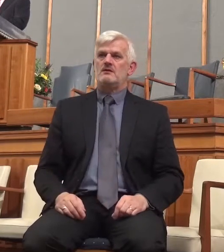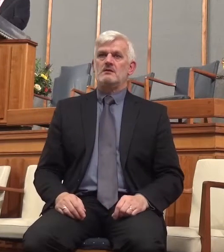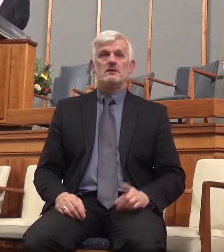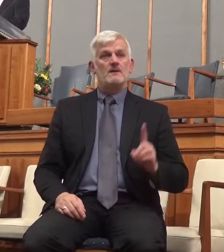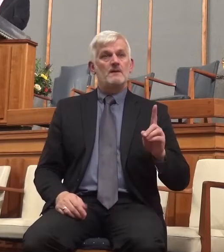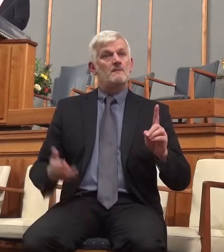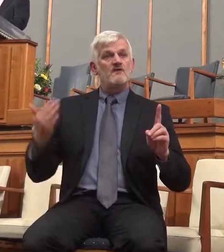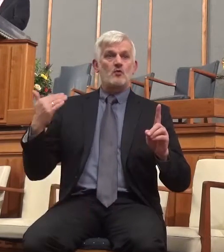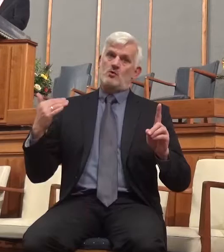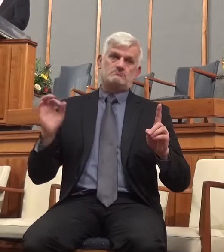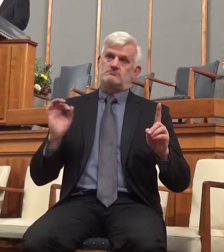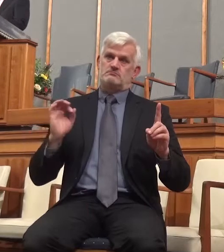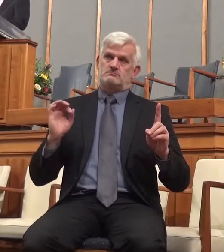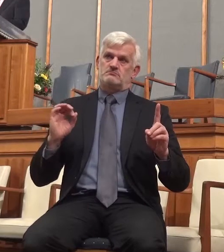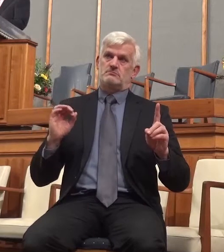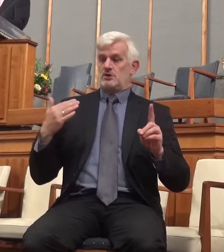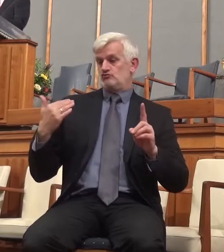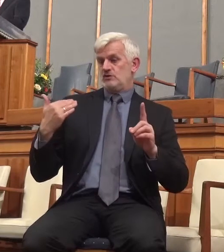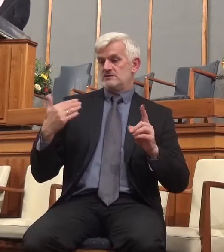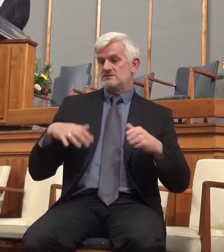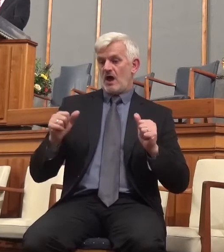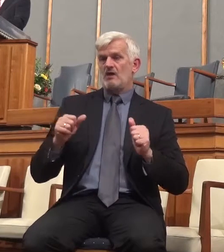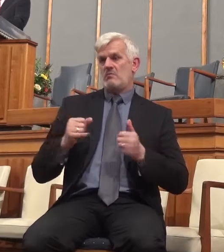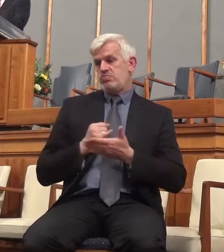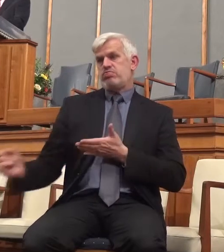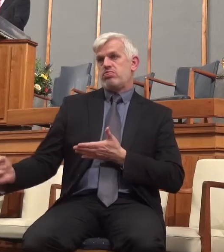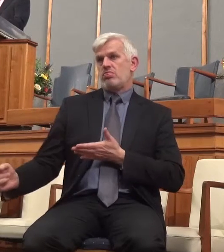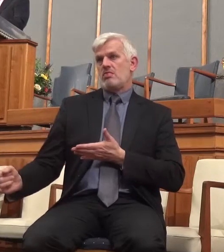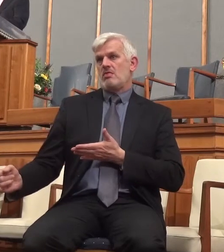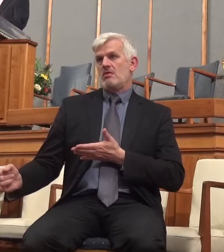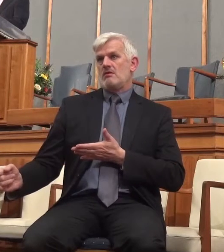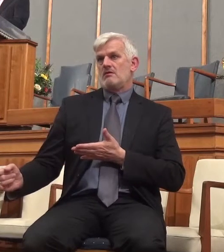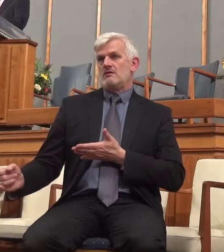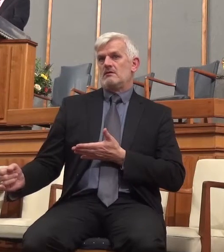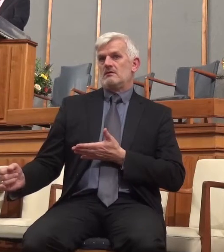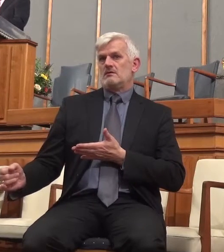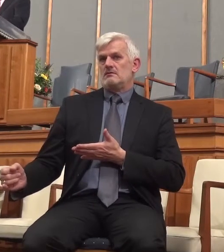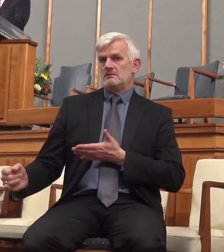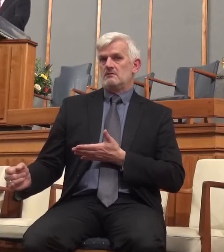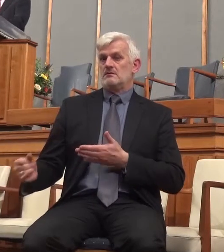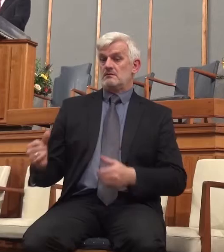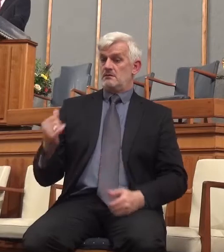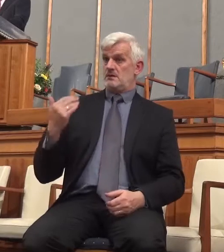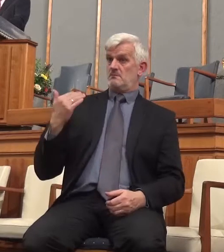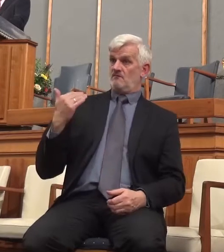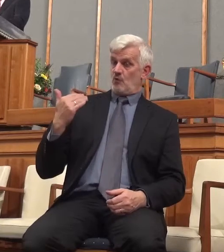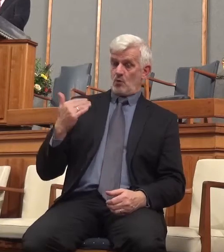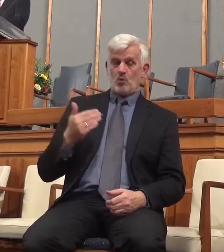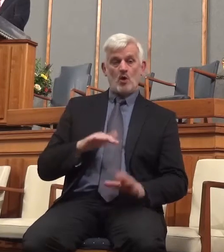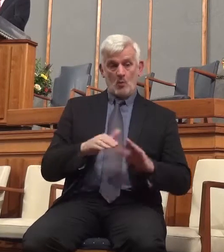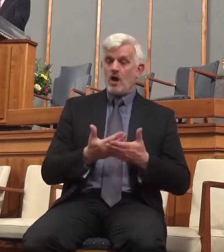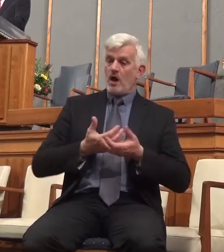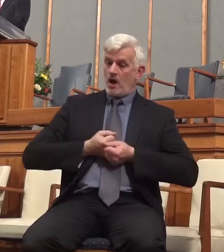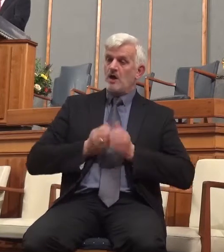come a time when it isn't like that again. But just at the moment, people, the younger generation, grow up hearing